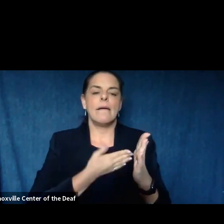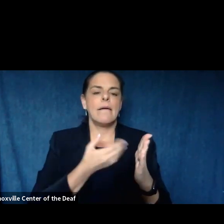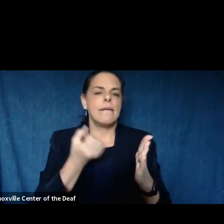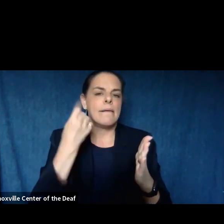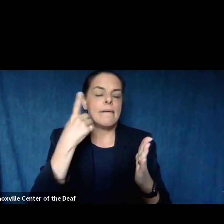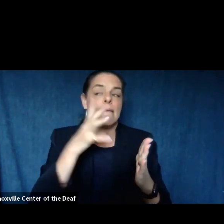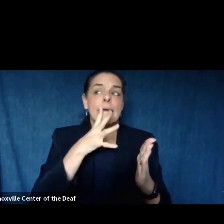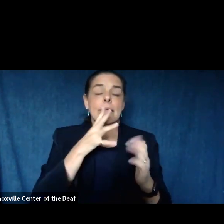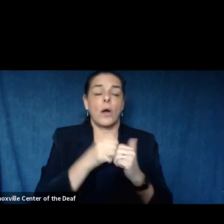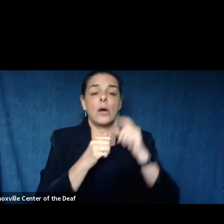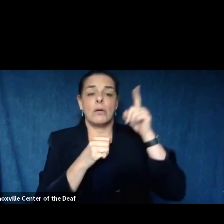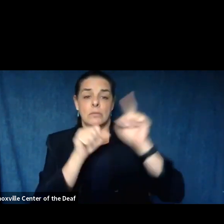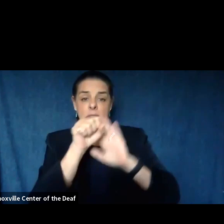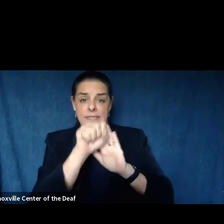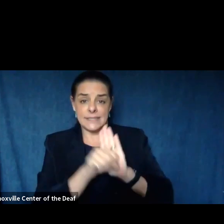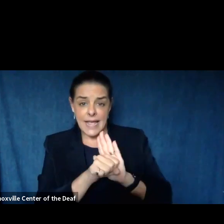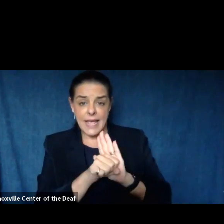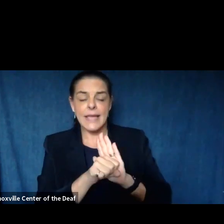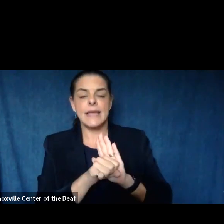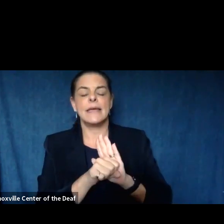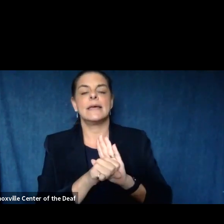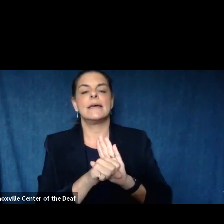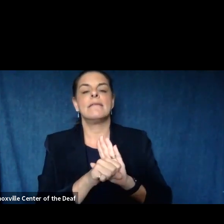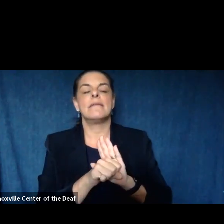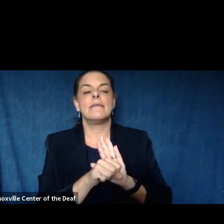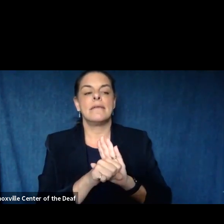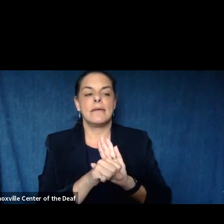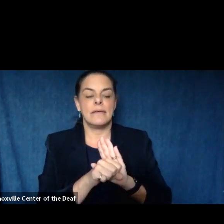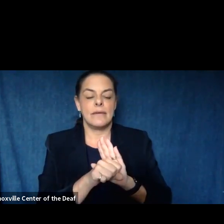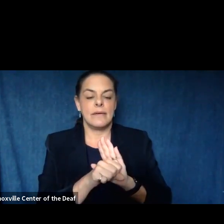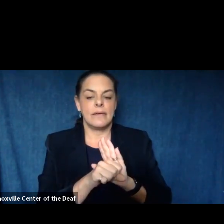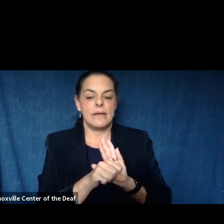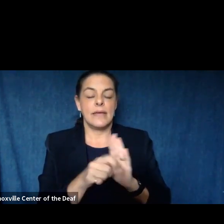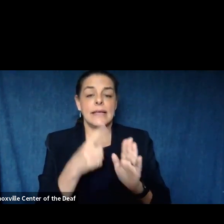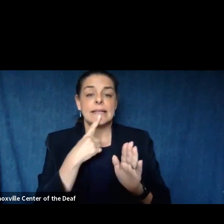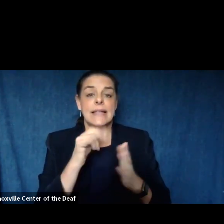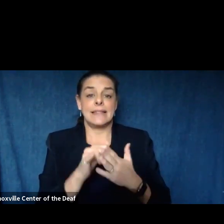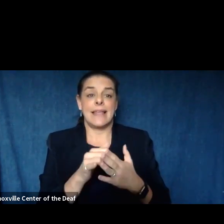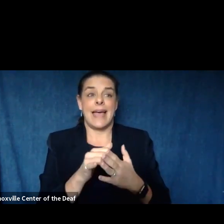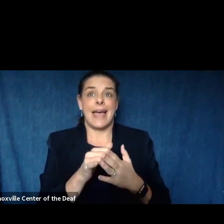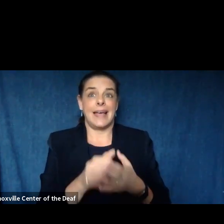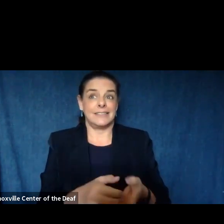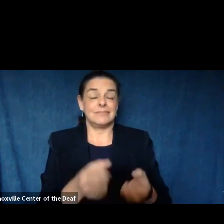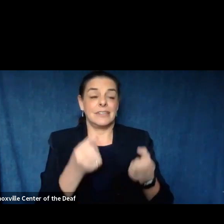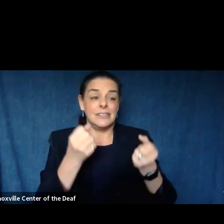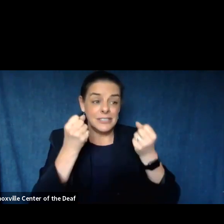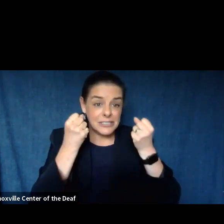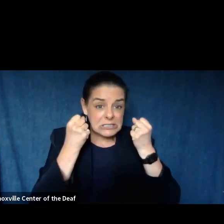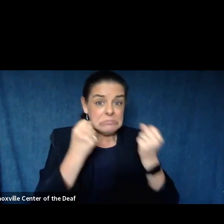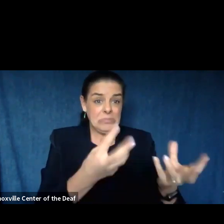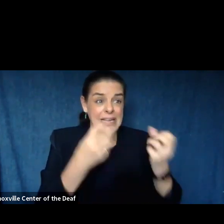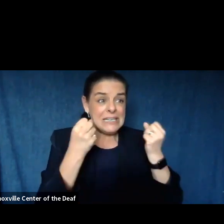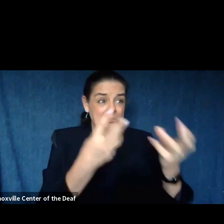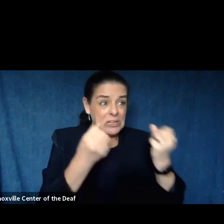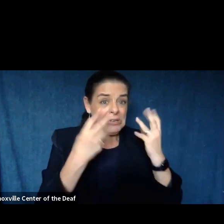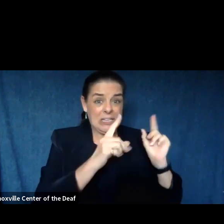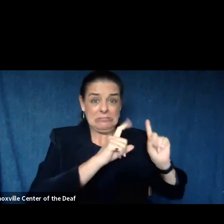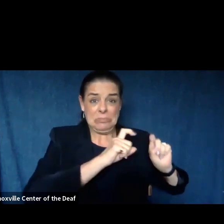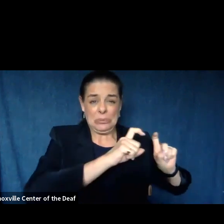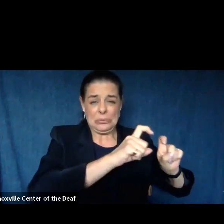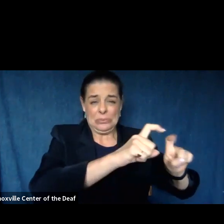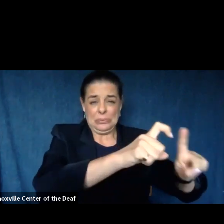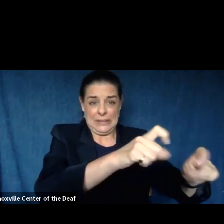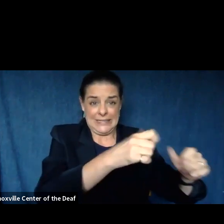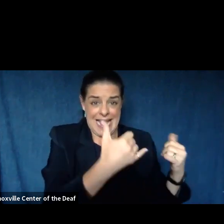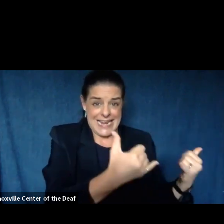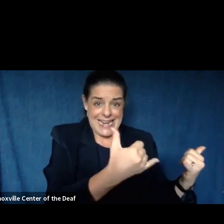with the state is that the large volume of testing that's happening is slowing down us knowing